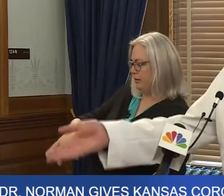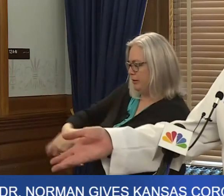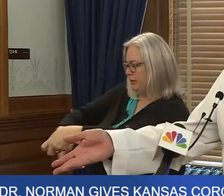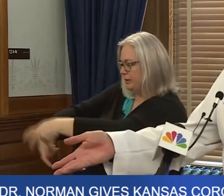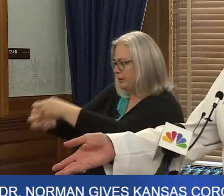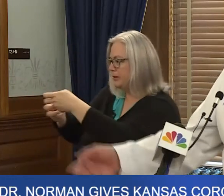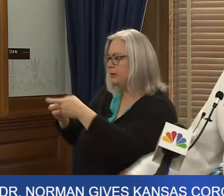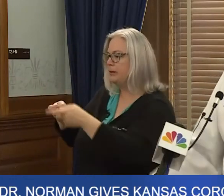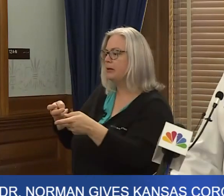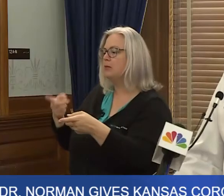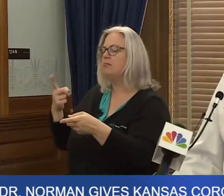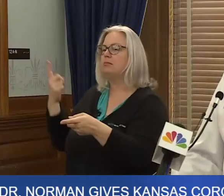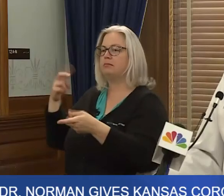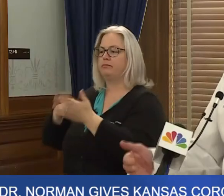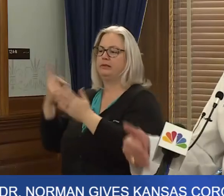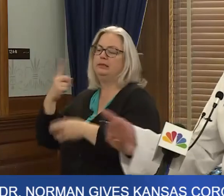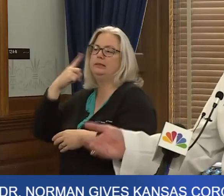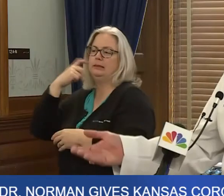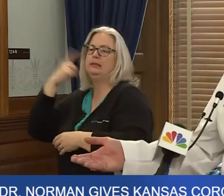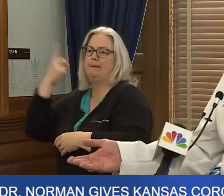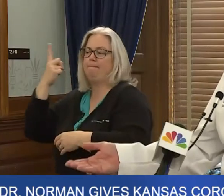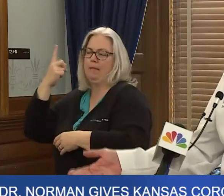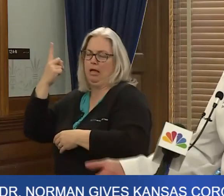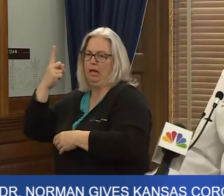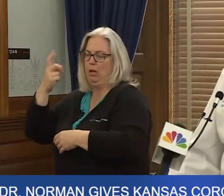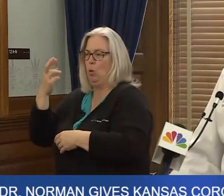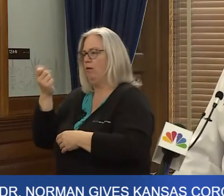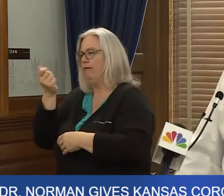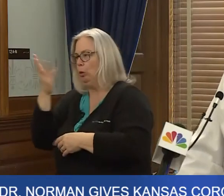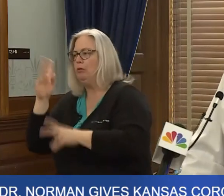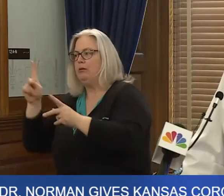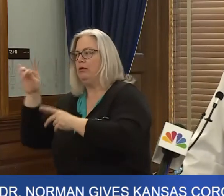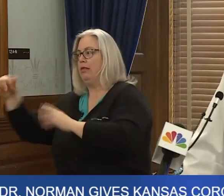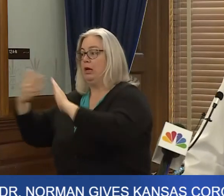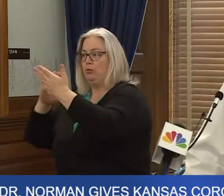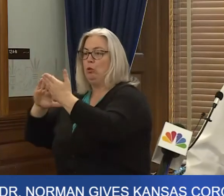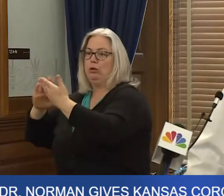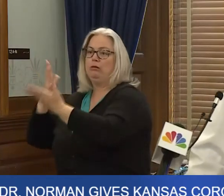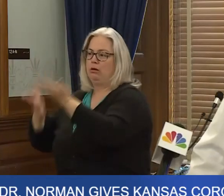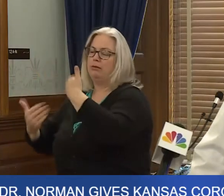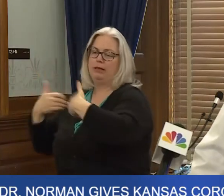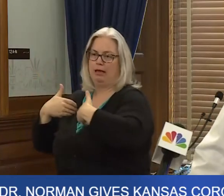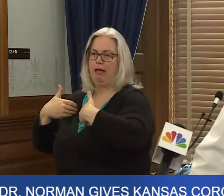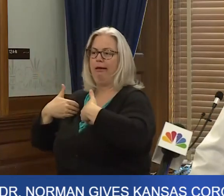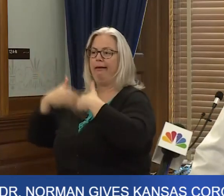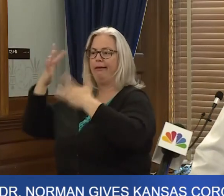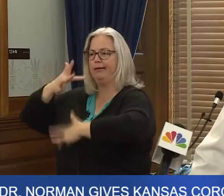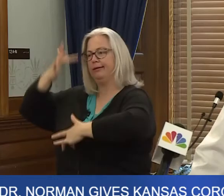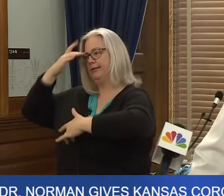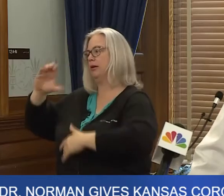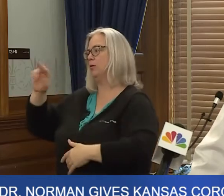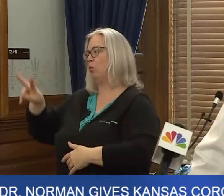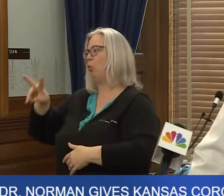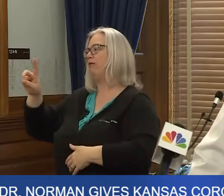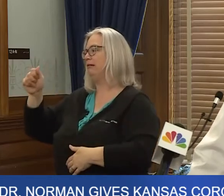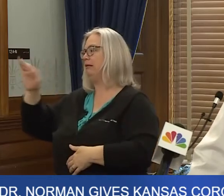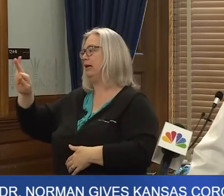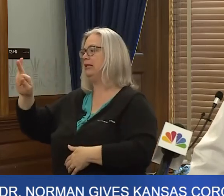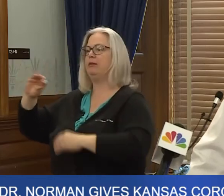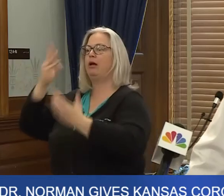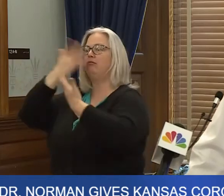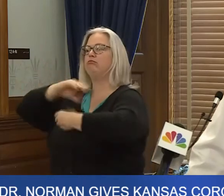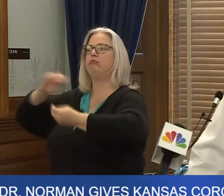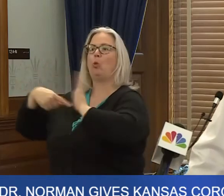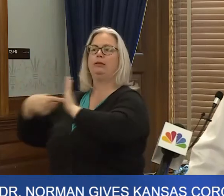wastewater, somebody's probably had it in that community. Somebody or somebody's in that community have probably had the COVID-19 in an asymptomatic